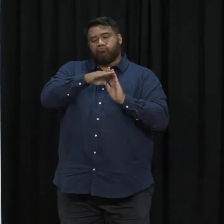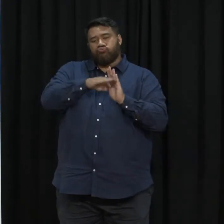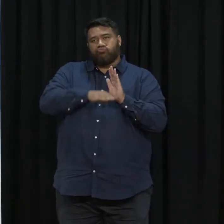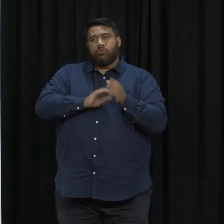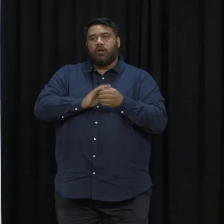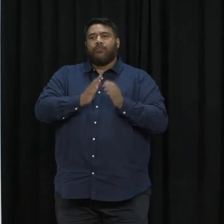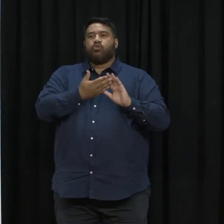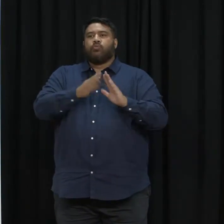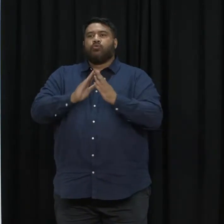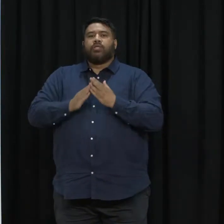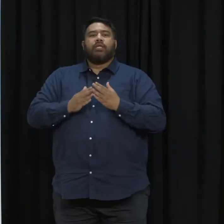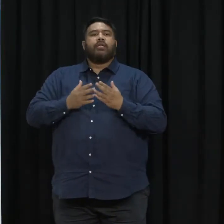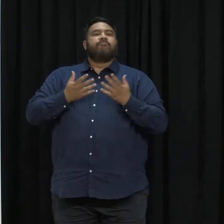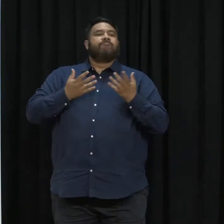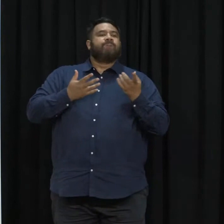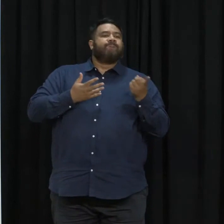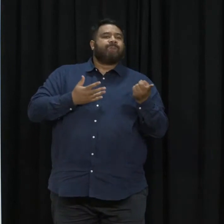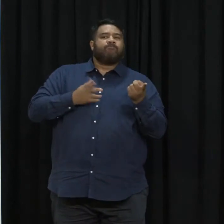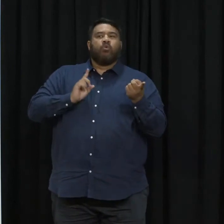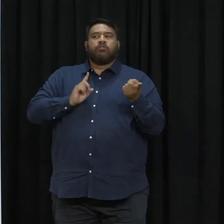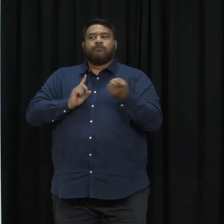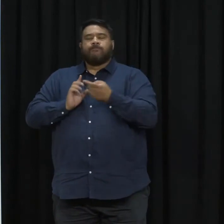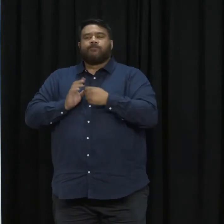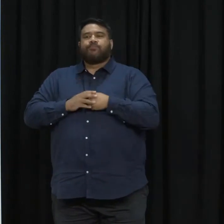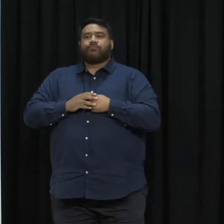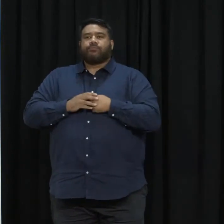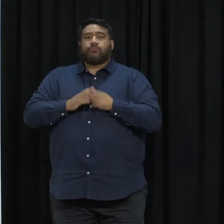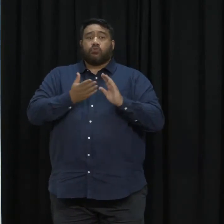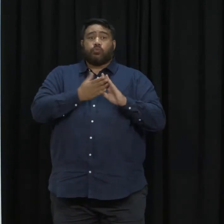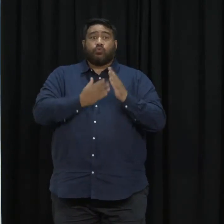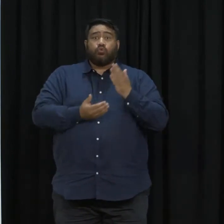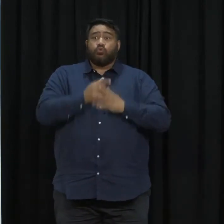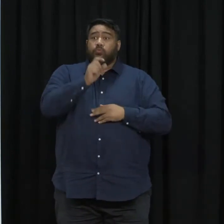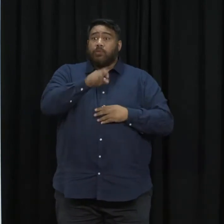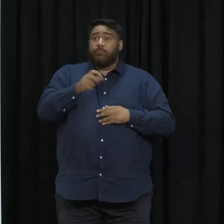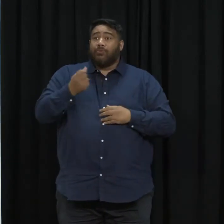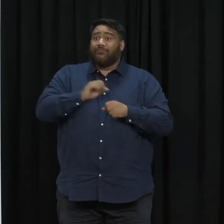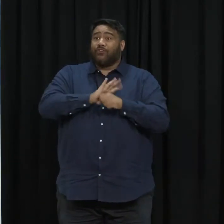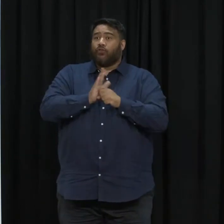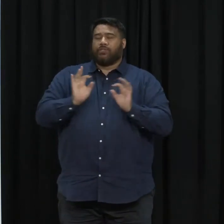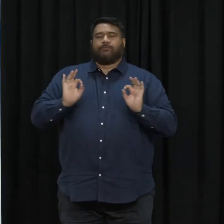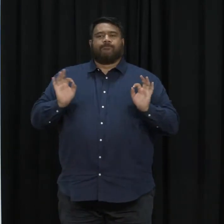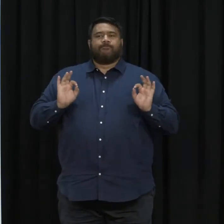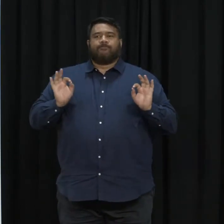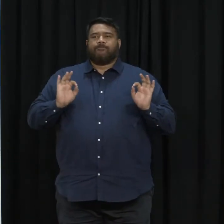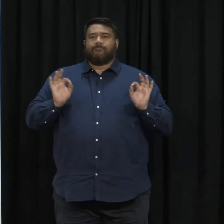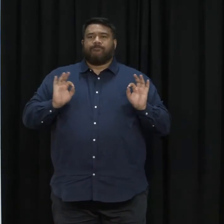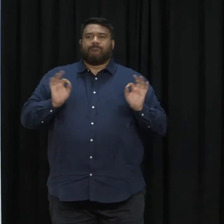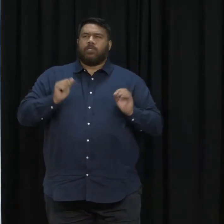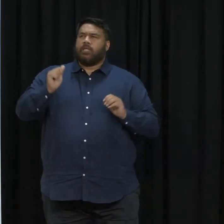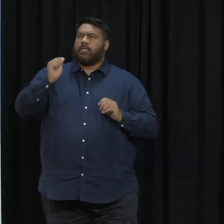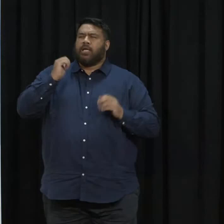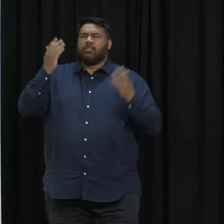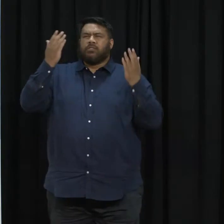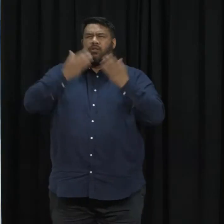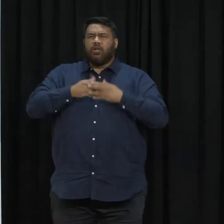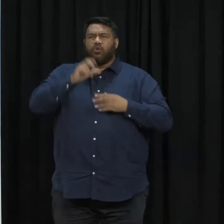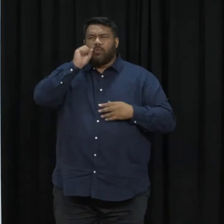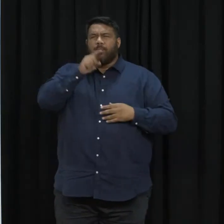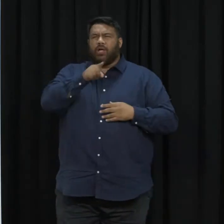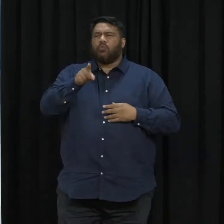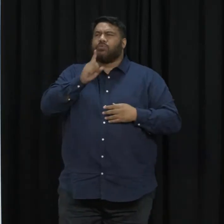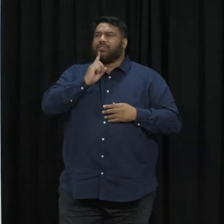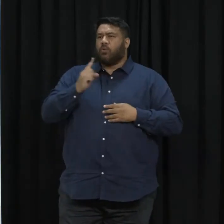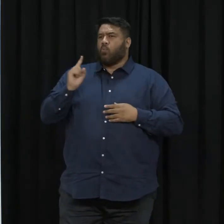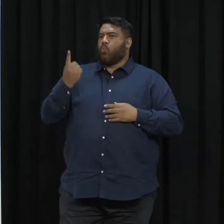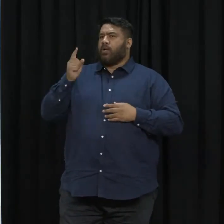community cases and the status of them. So there are no new community cases to report today. As you know, yesterday evening we did report one new